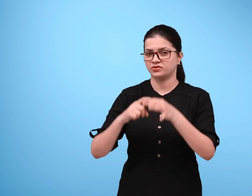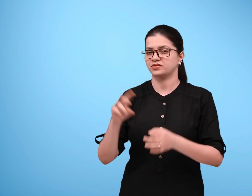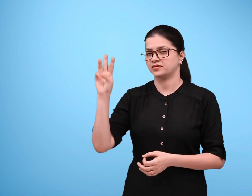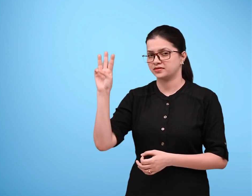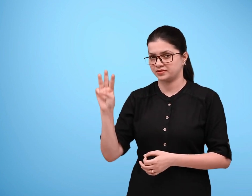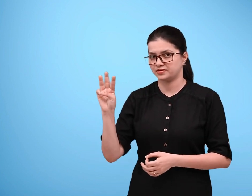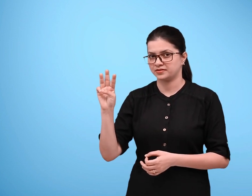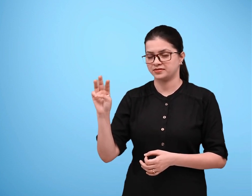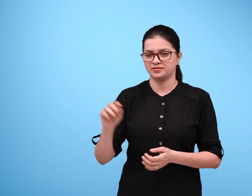3.